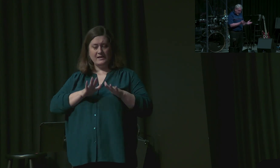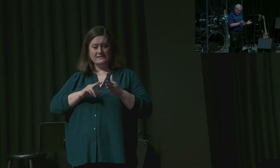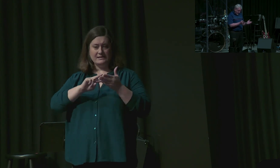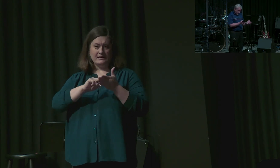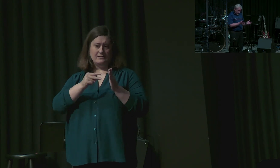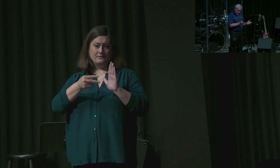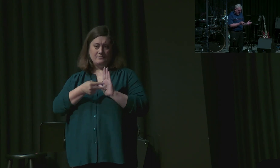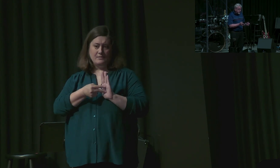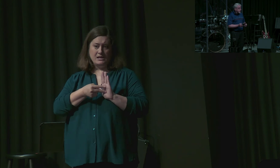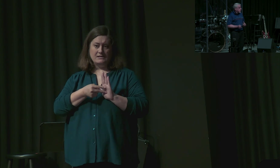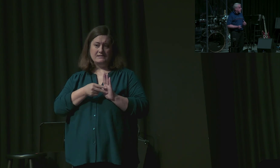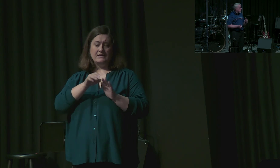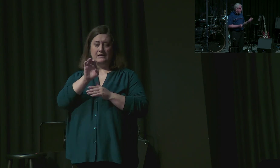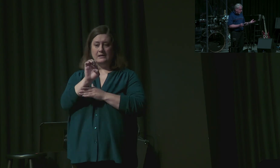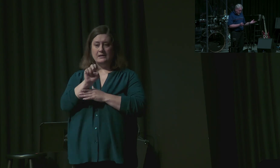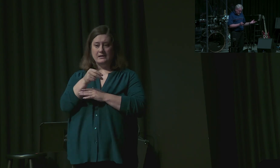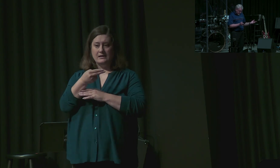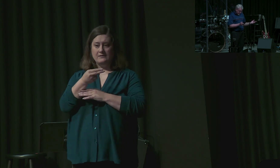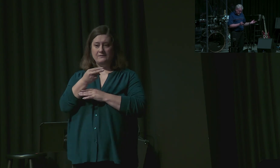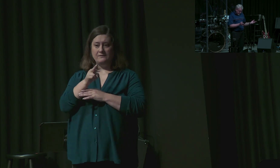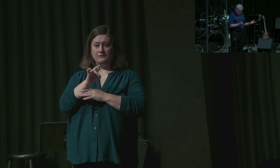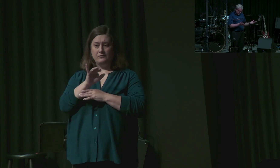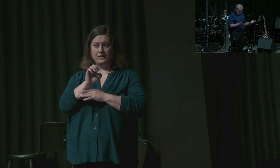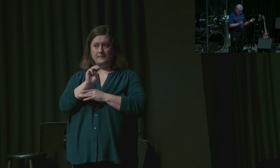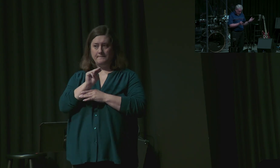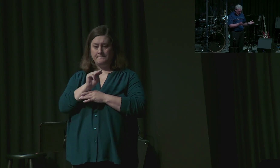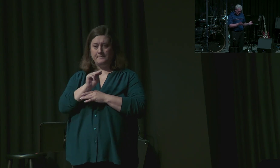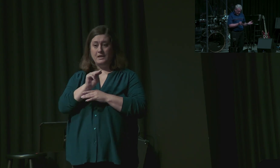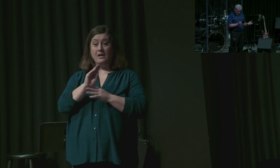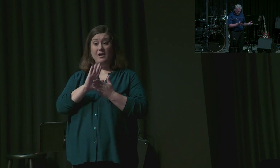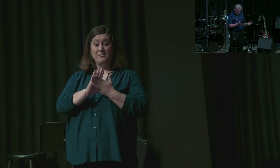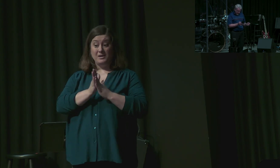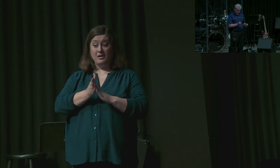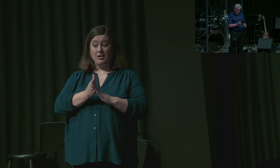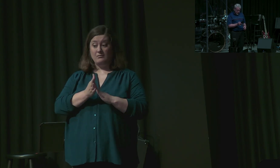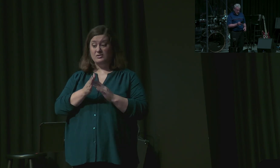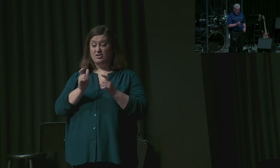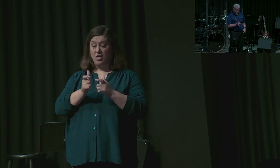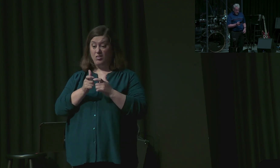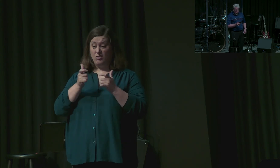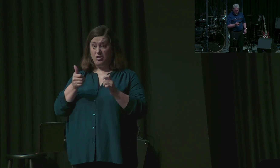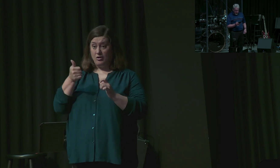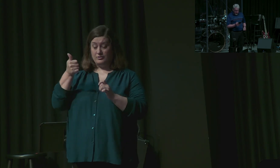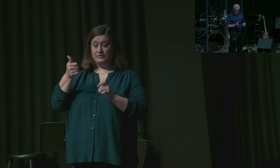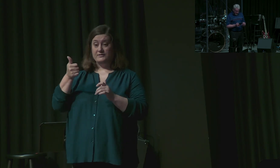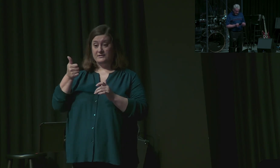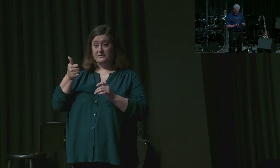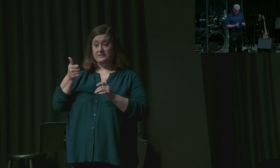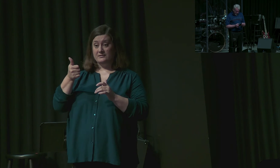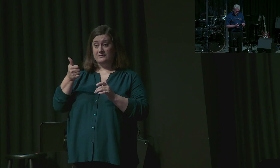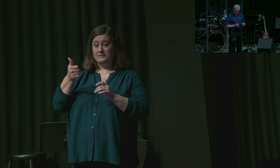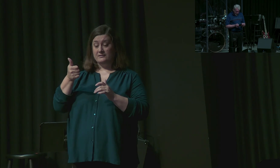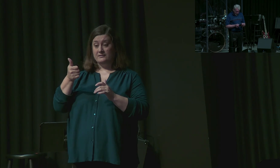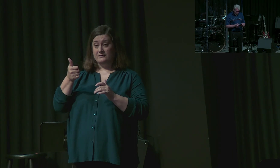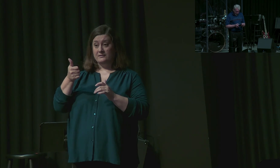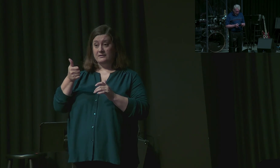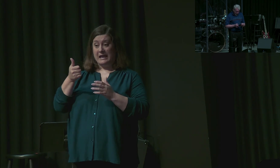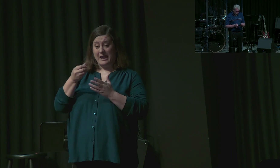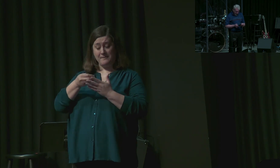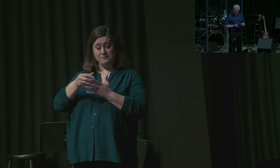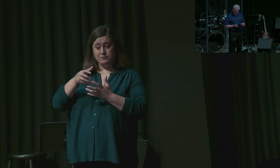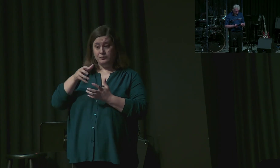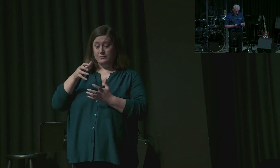as Ephraim becomes the largest and wealthiest of what would become the